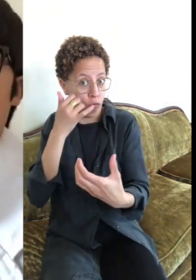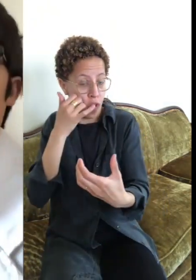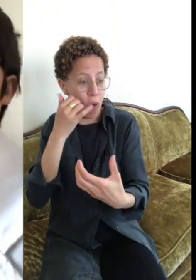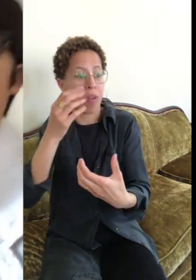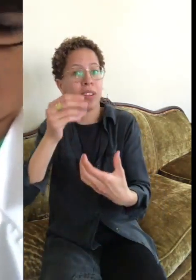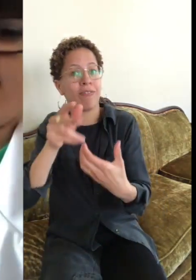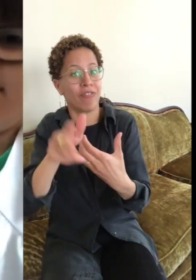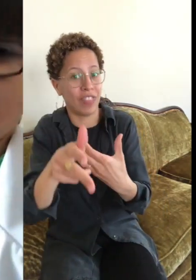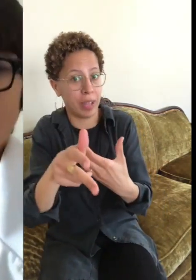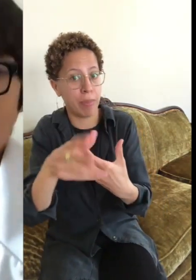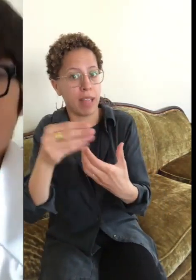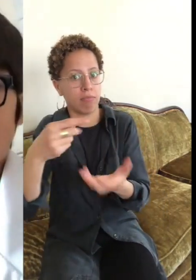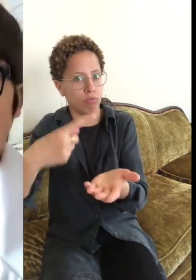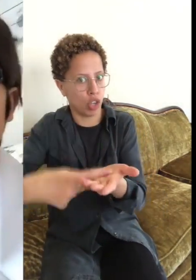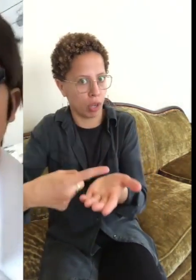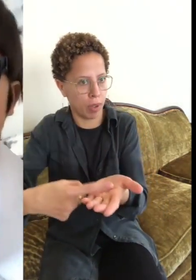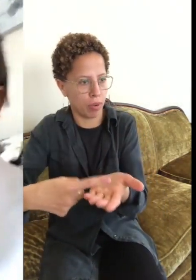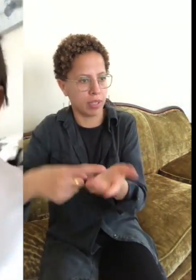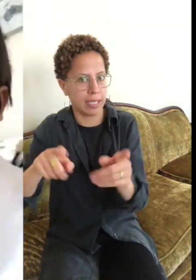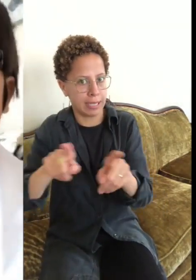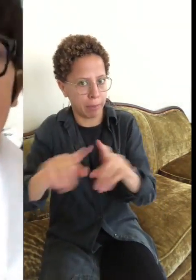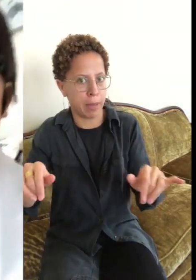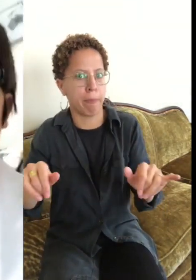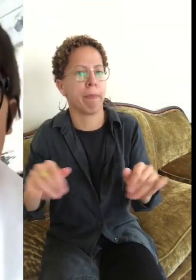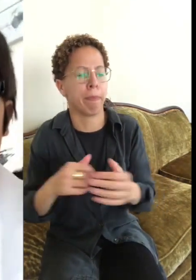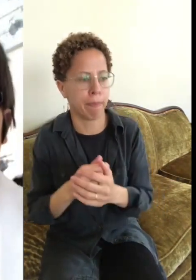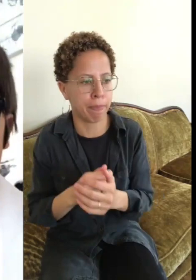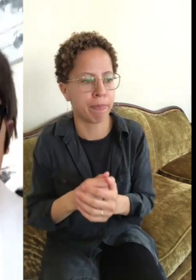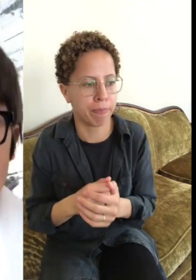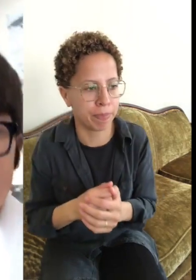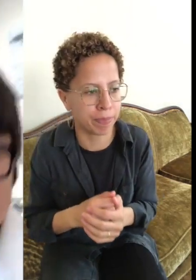time. Okay. And you can talk about some adaptations.